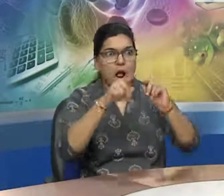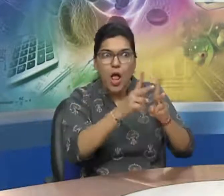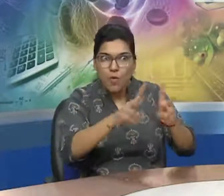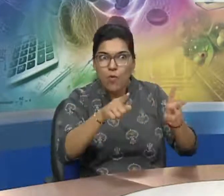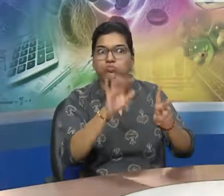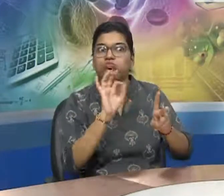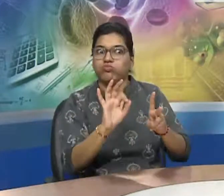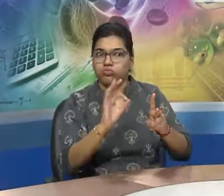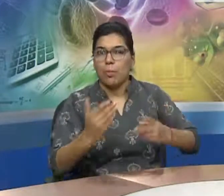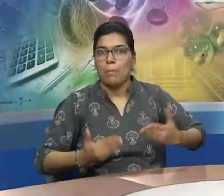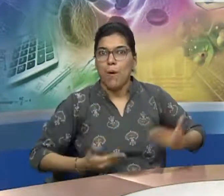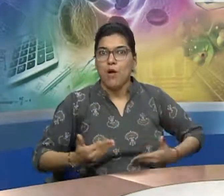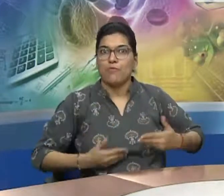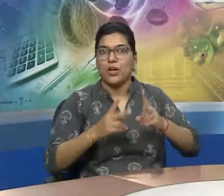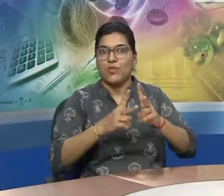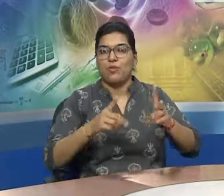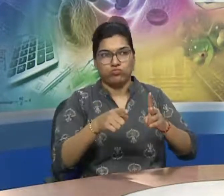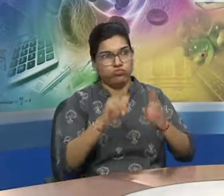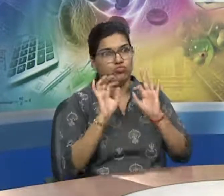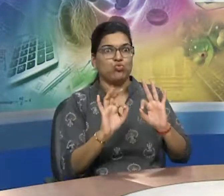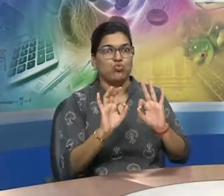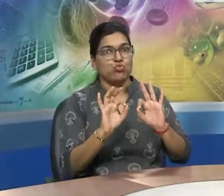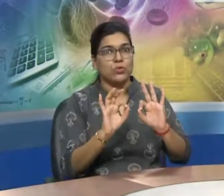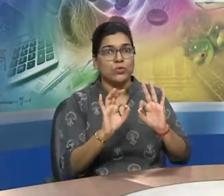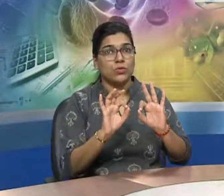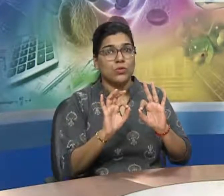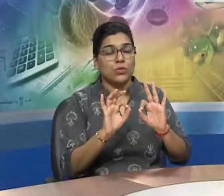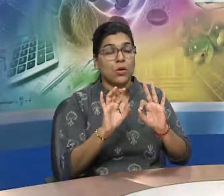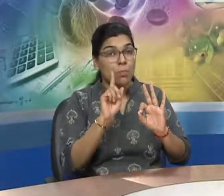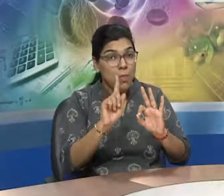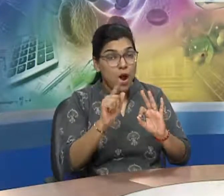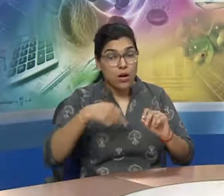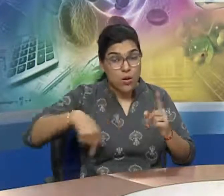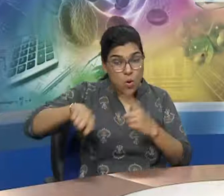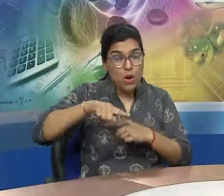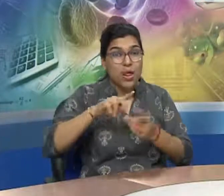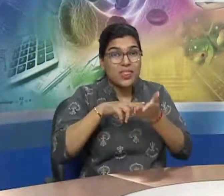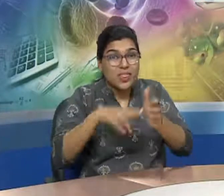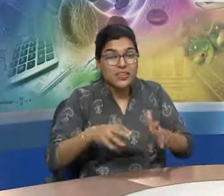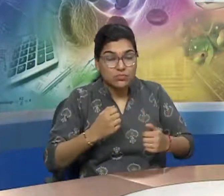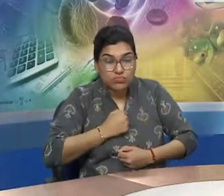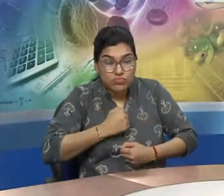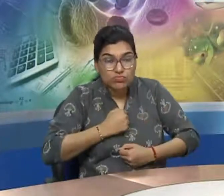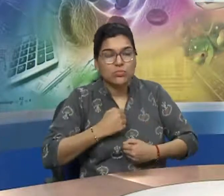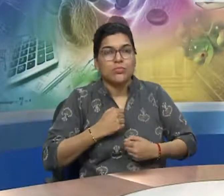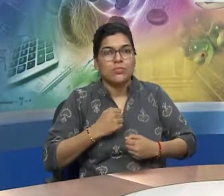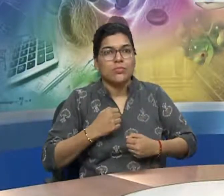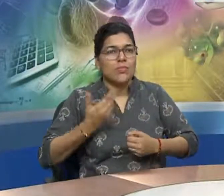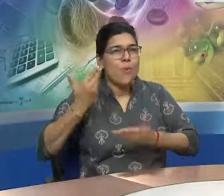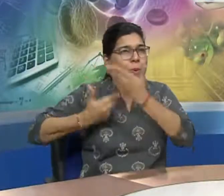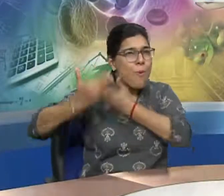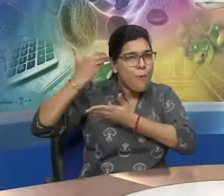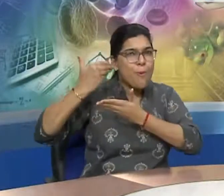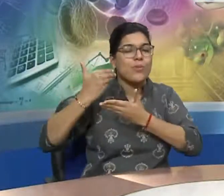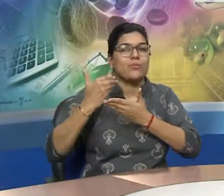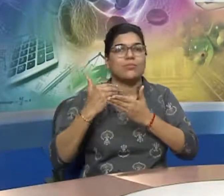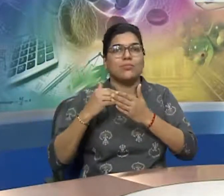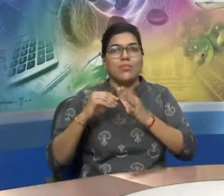And we learn this behavior so well that our natural behavior slowly